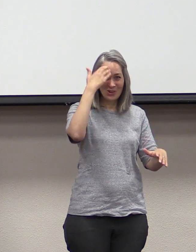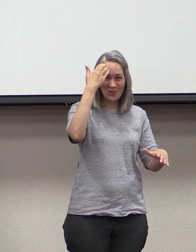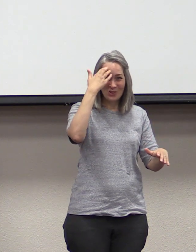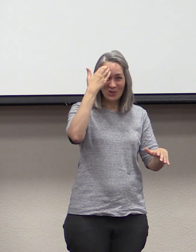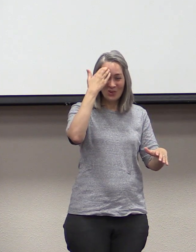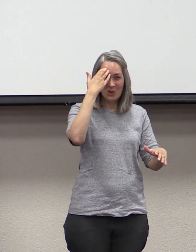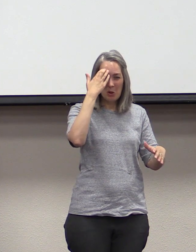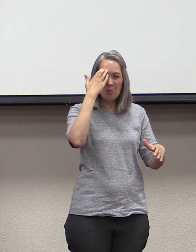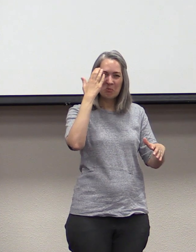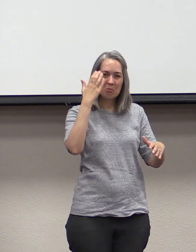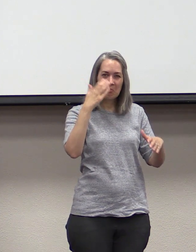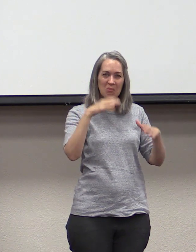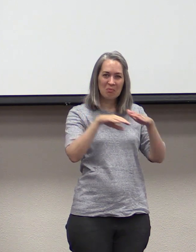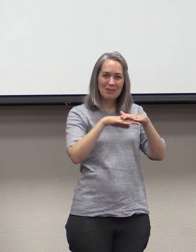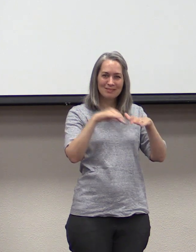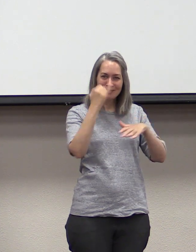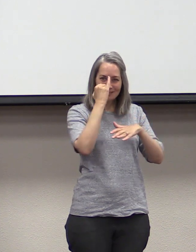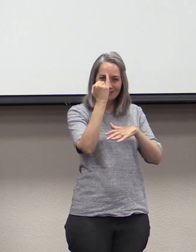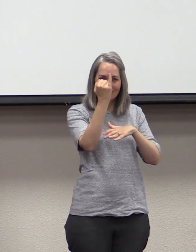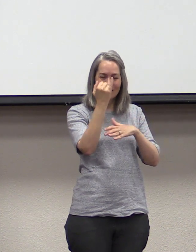the basic idea. You spend